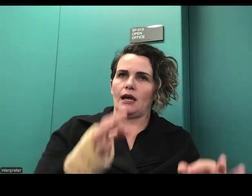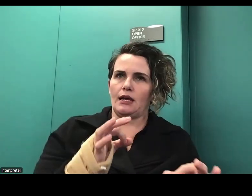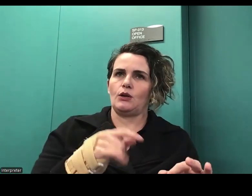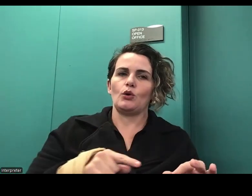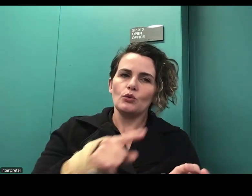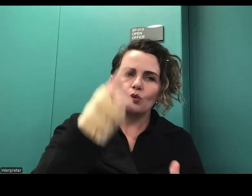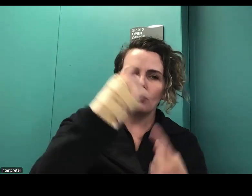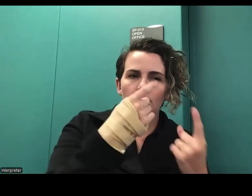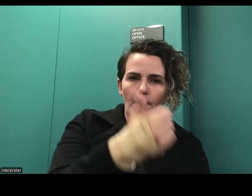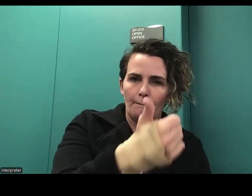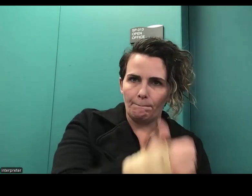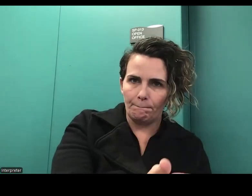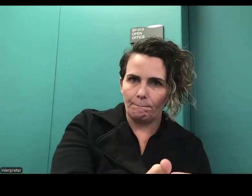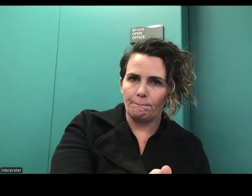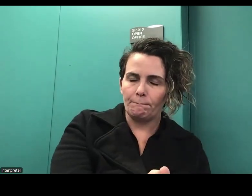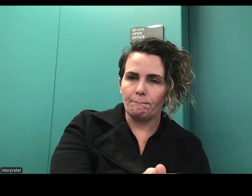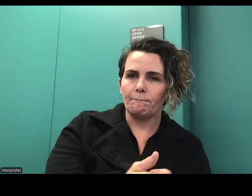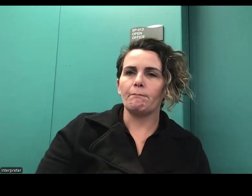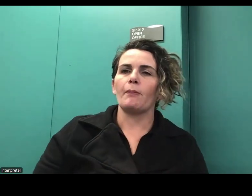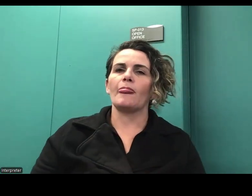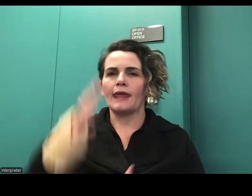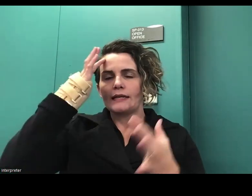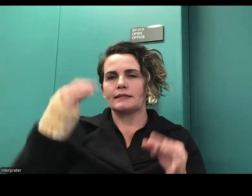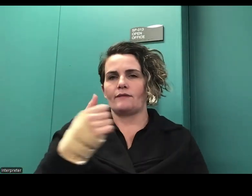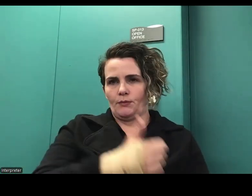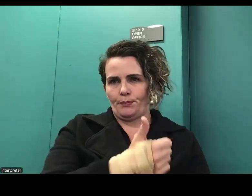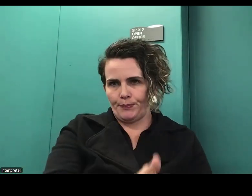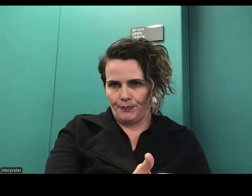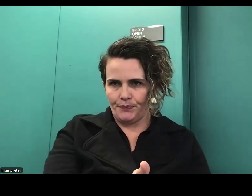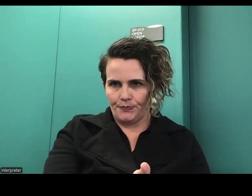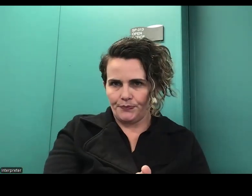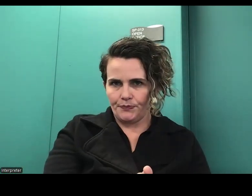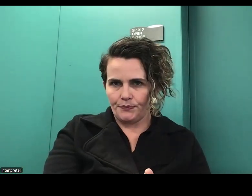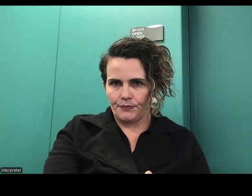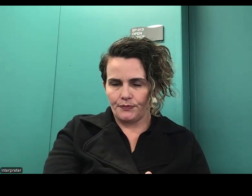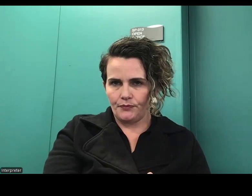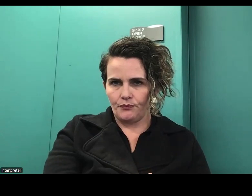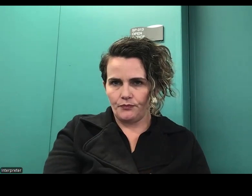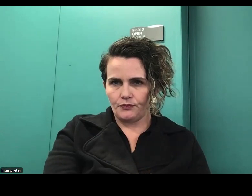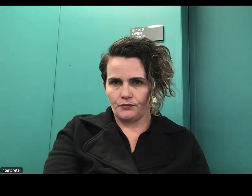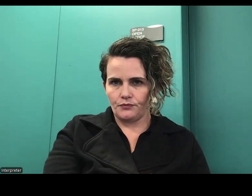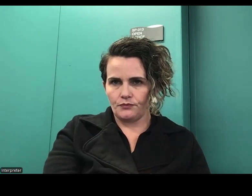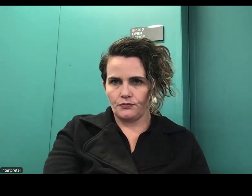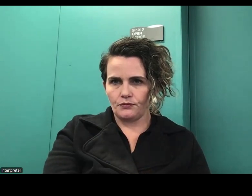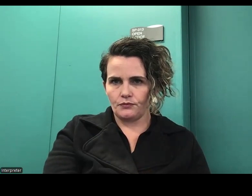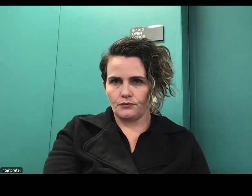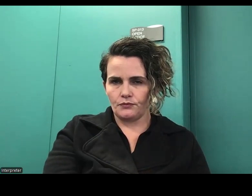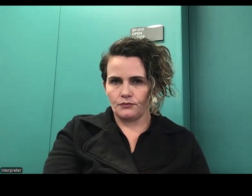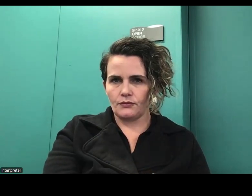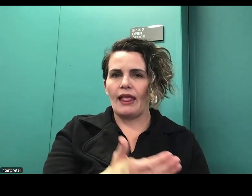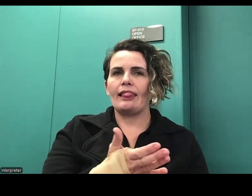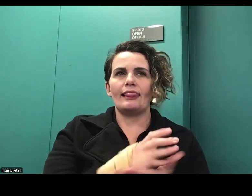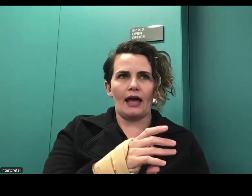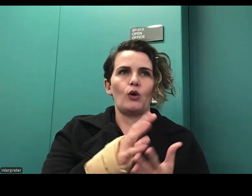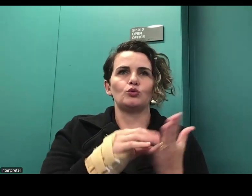thinking, and decide for themselves. But we can't, and let them discuss.